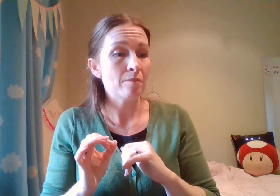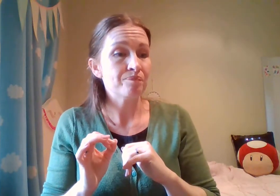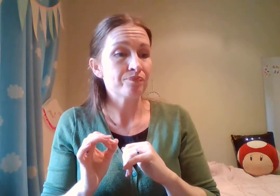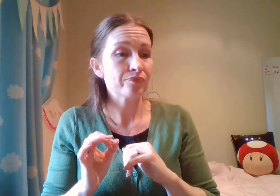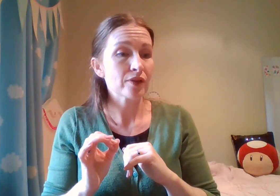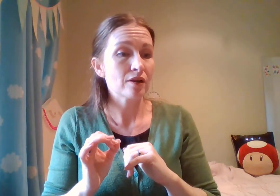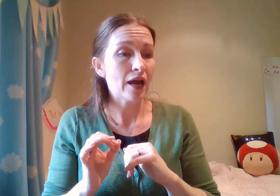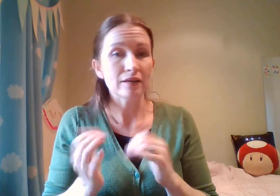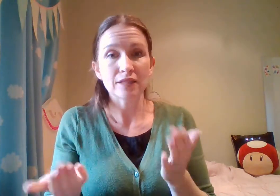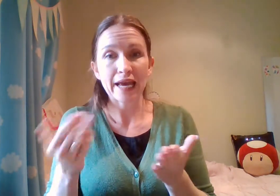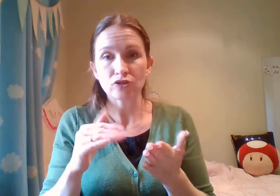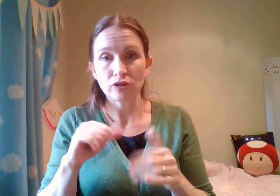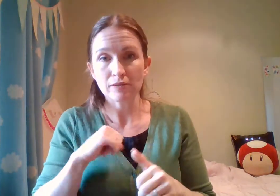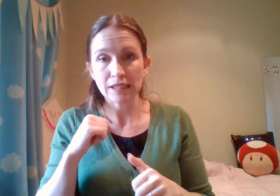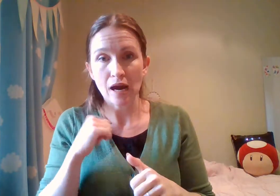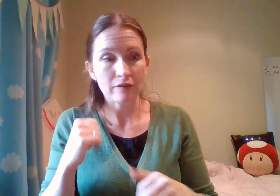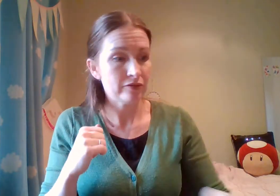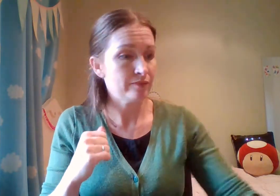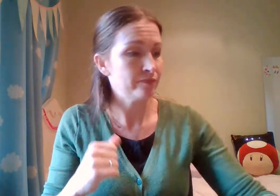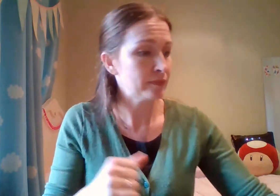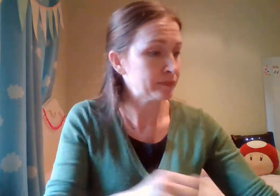and extra staff.